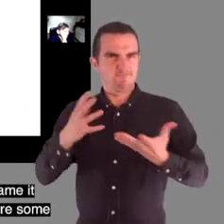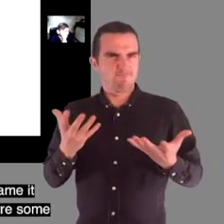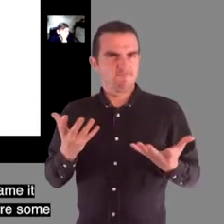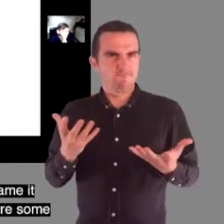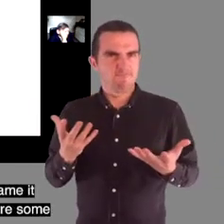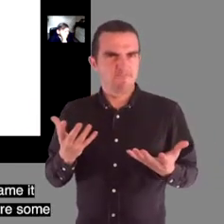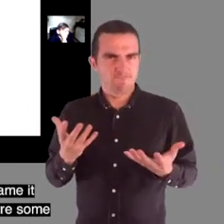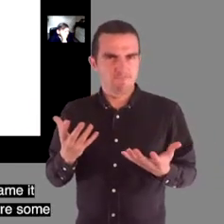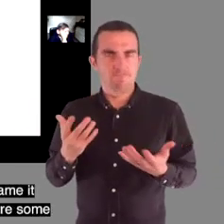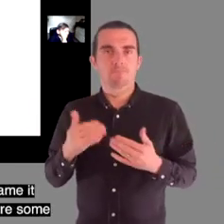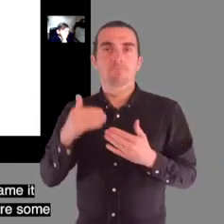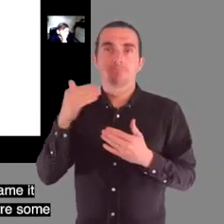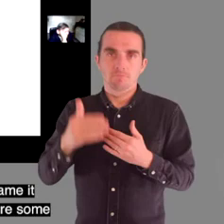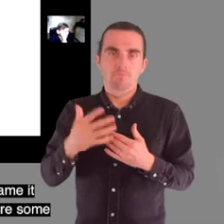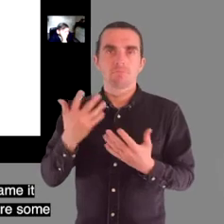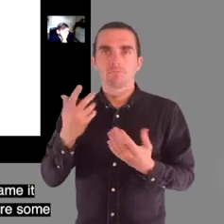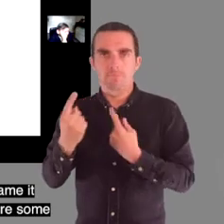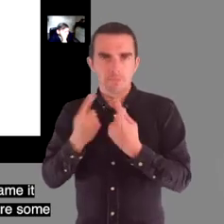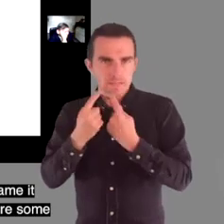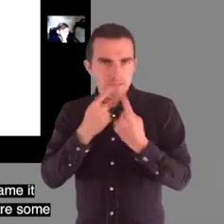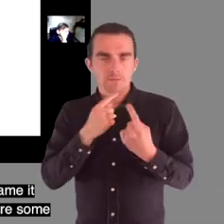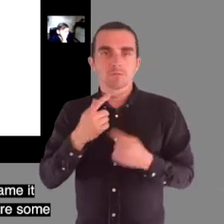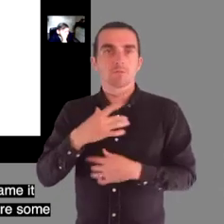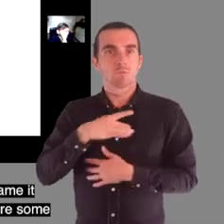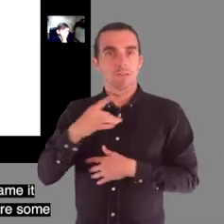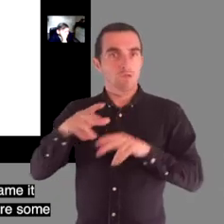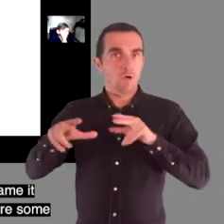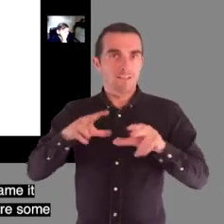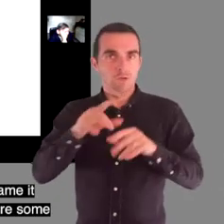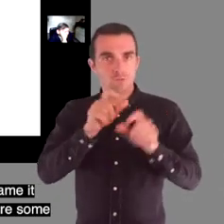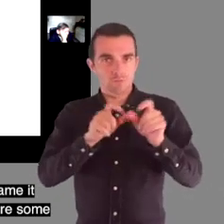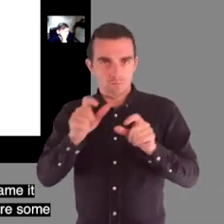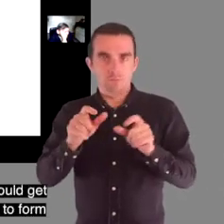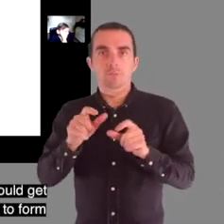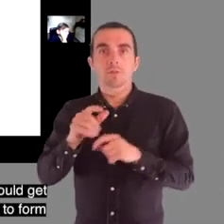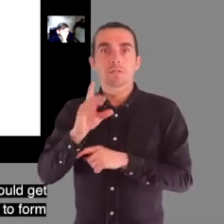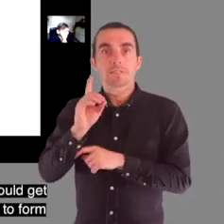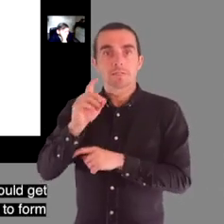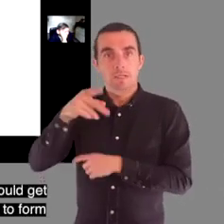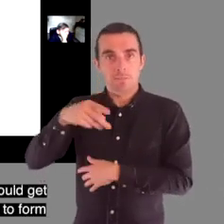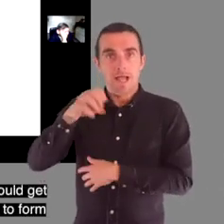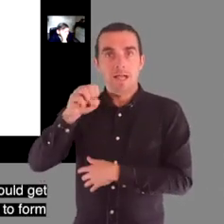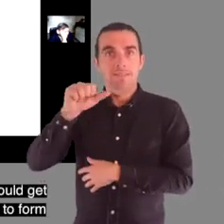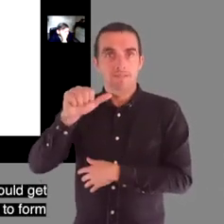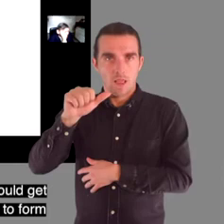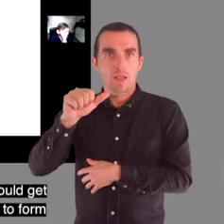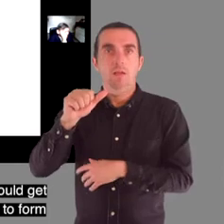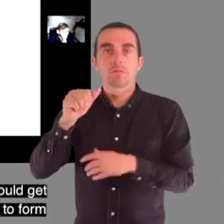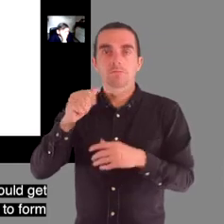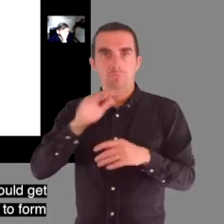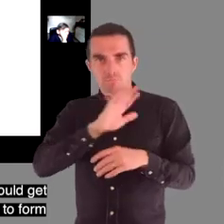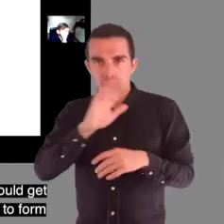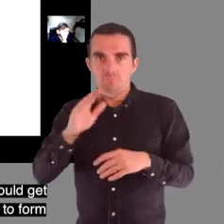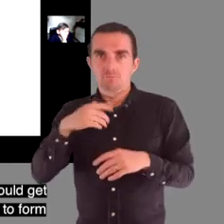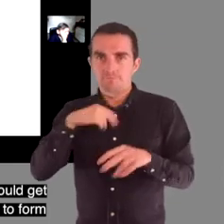then it started to become a splinter, where some white organization members would get out of DPSA